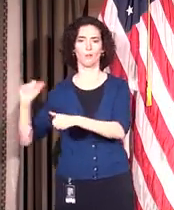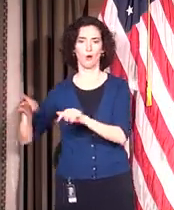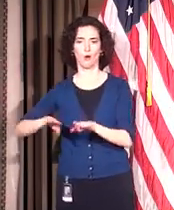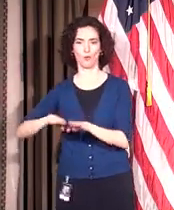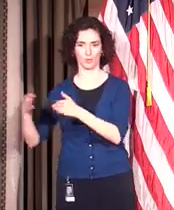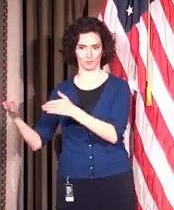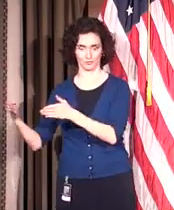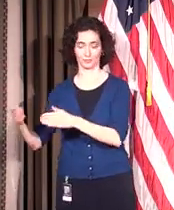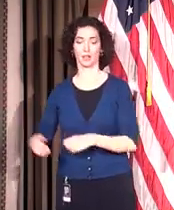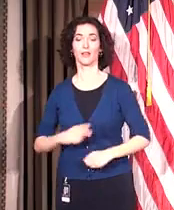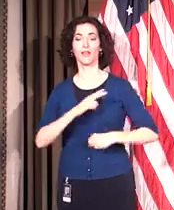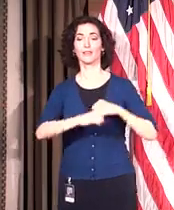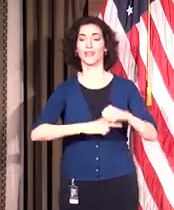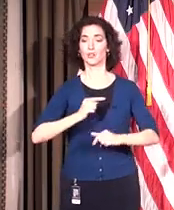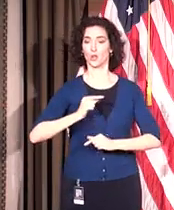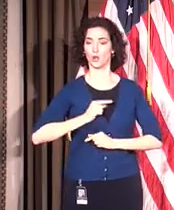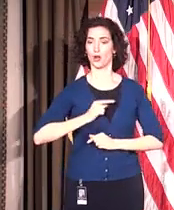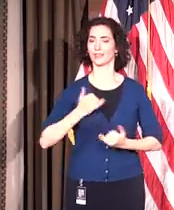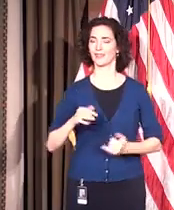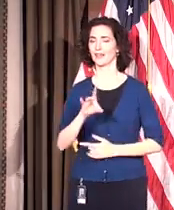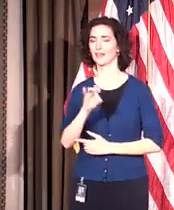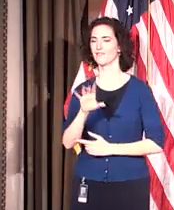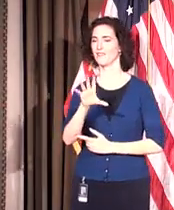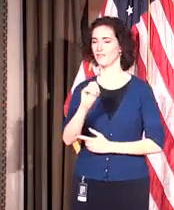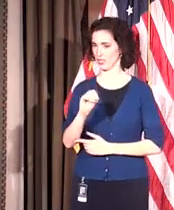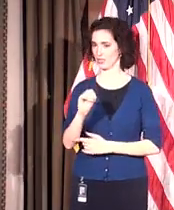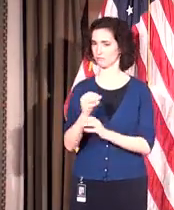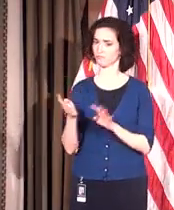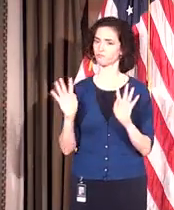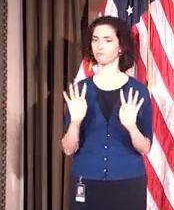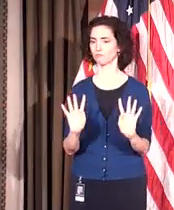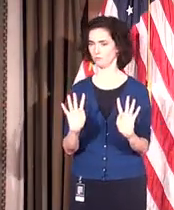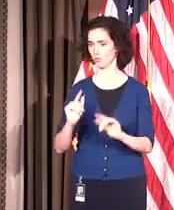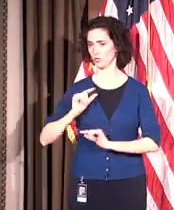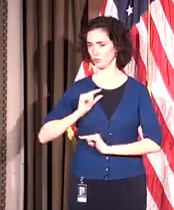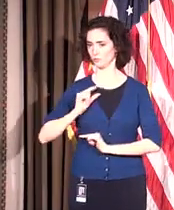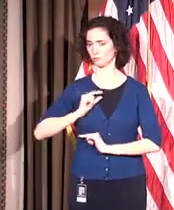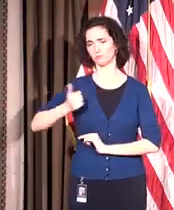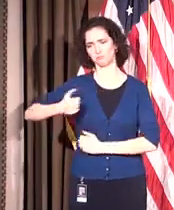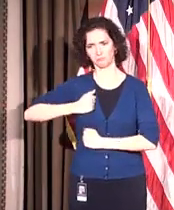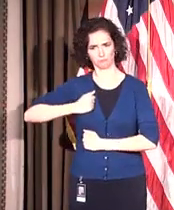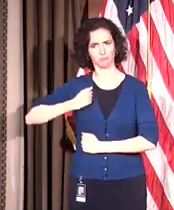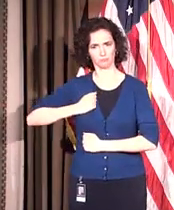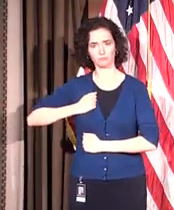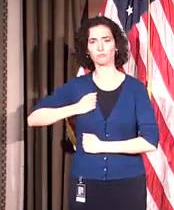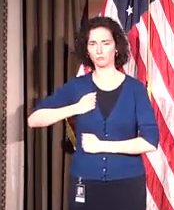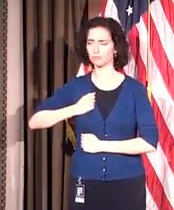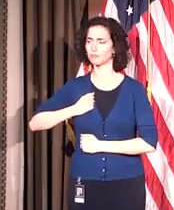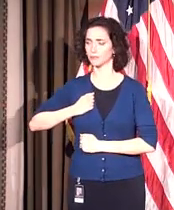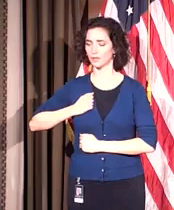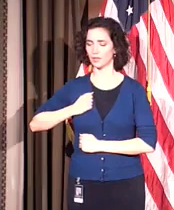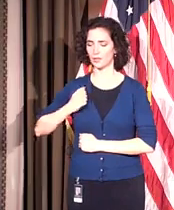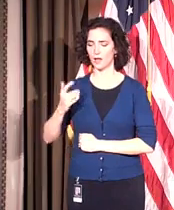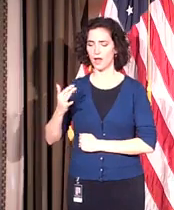Guard continues to have 850 guardsmen. So these are soldiers and